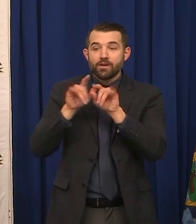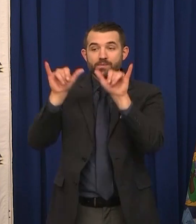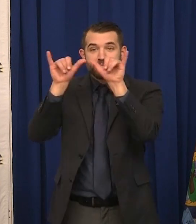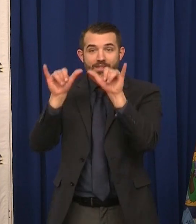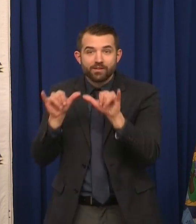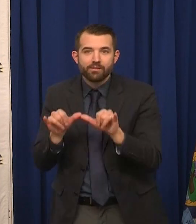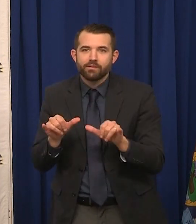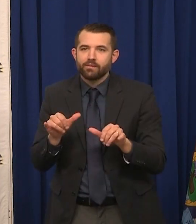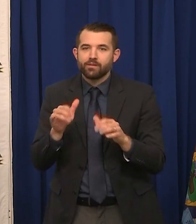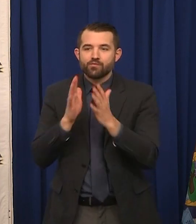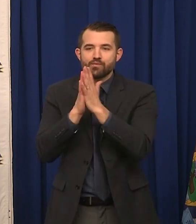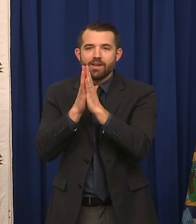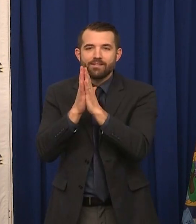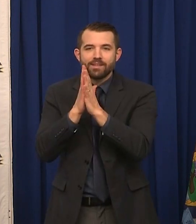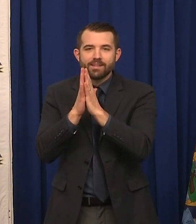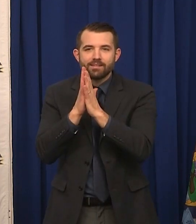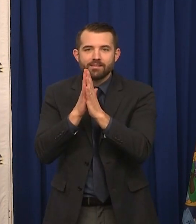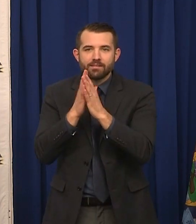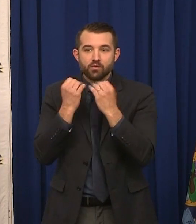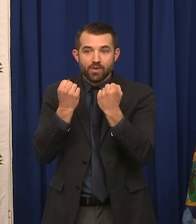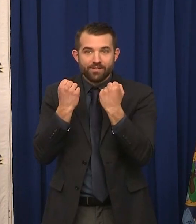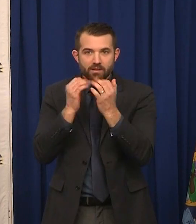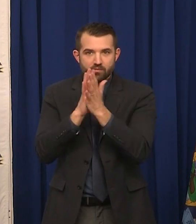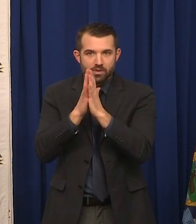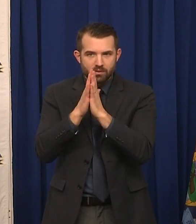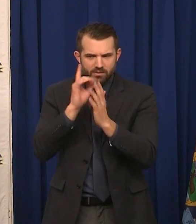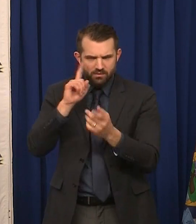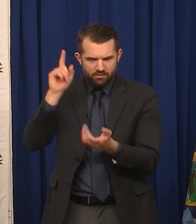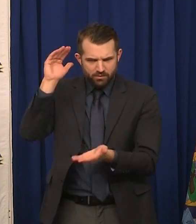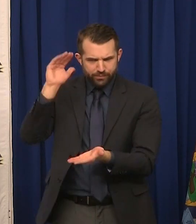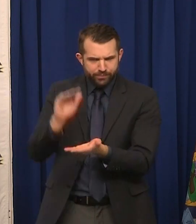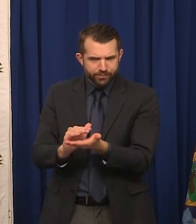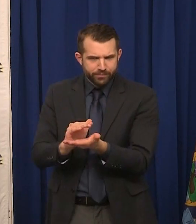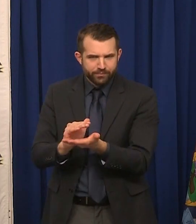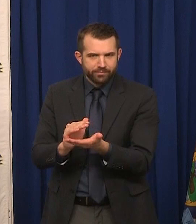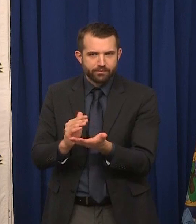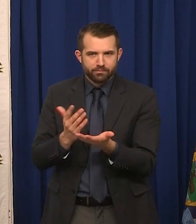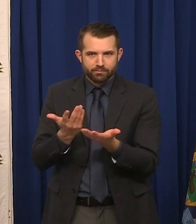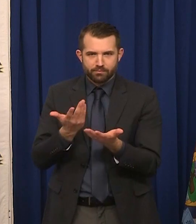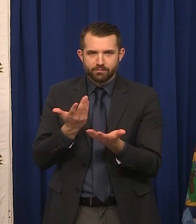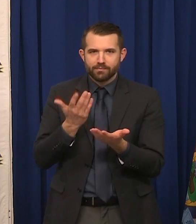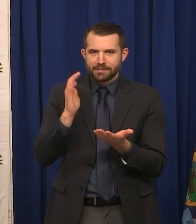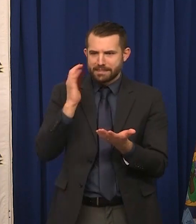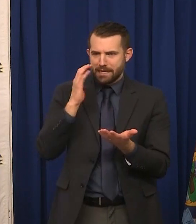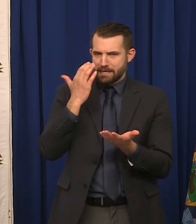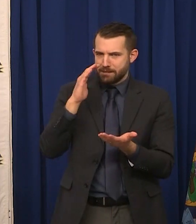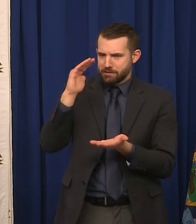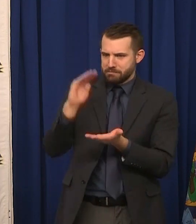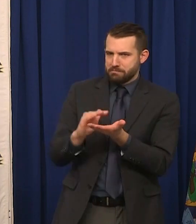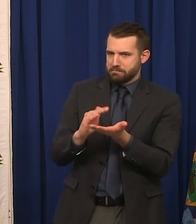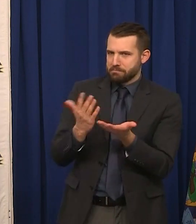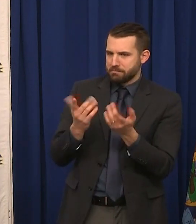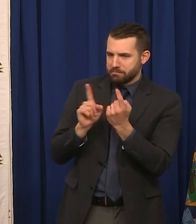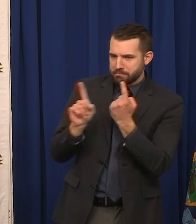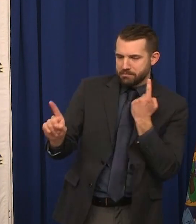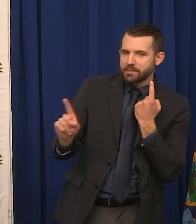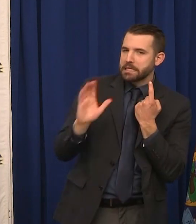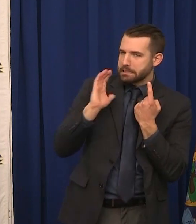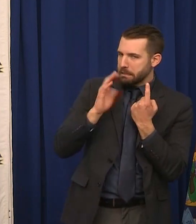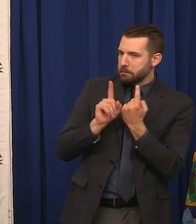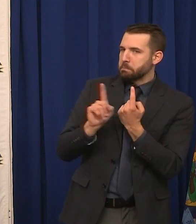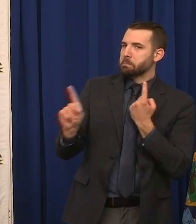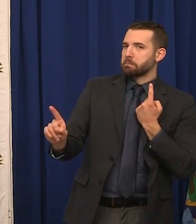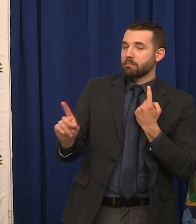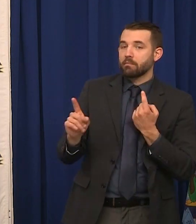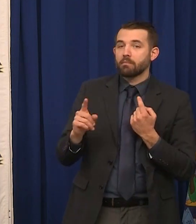early signs are that social distancing has been happening in Maine. I want to take a second to thank and